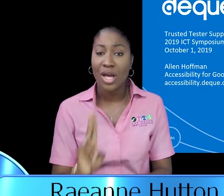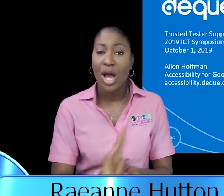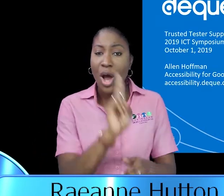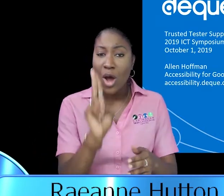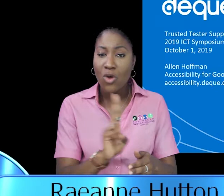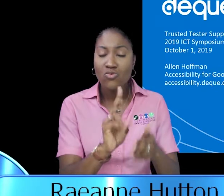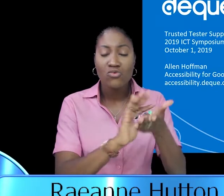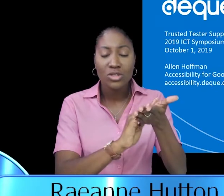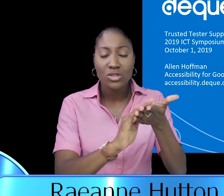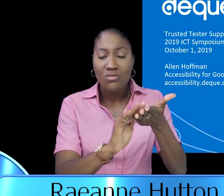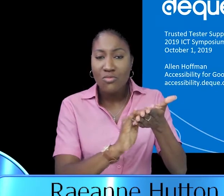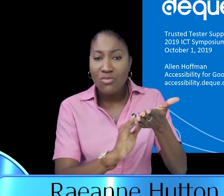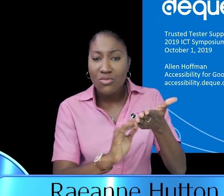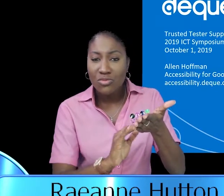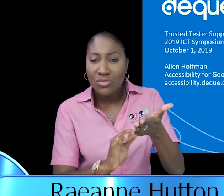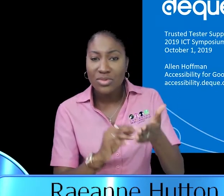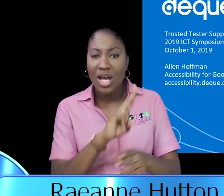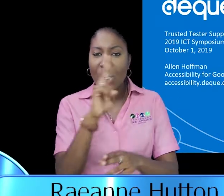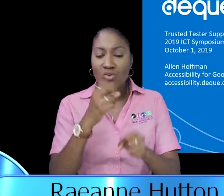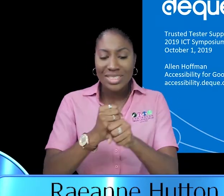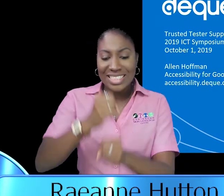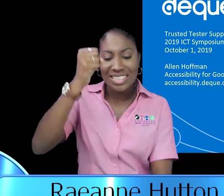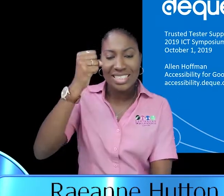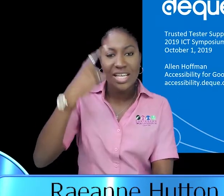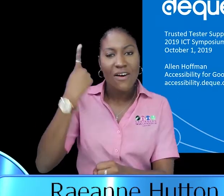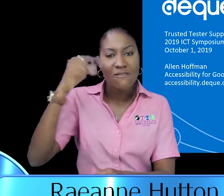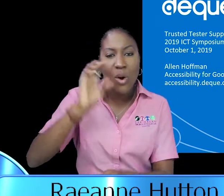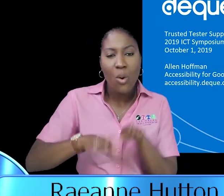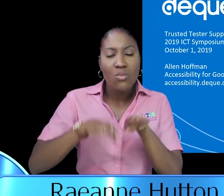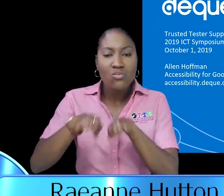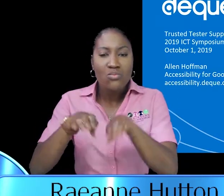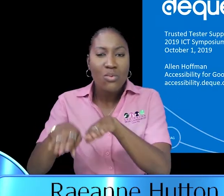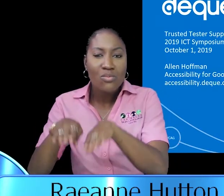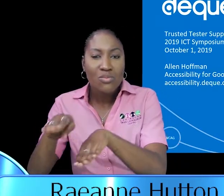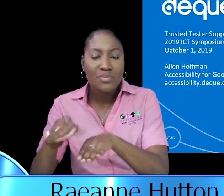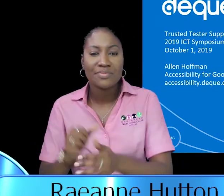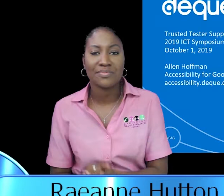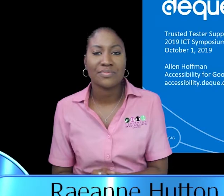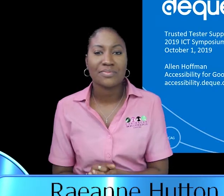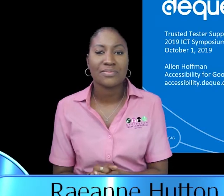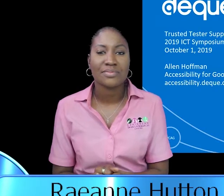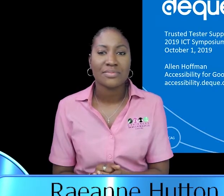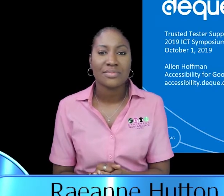I use Braille. I use a cane to get around.